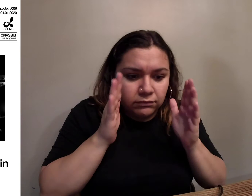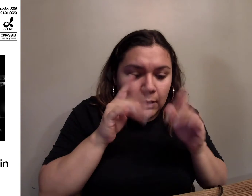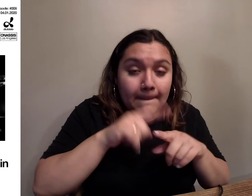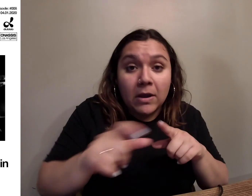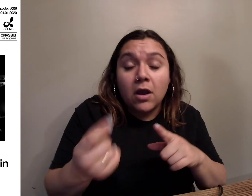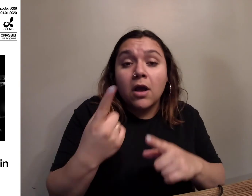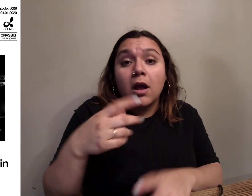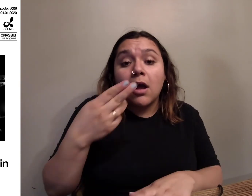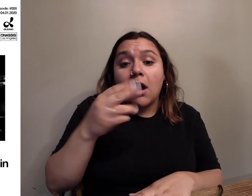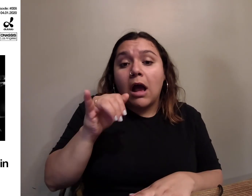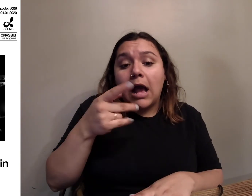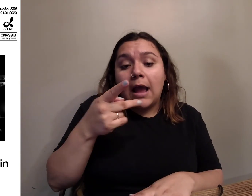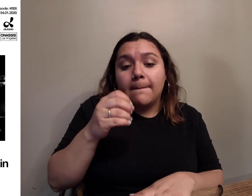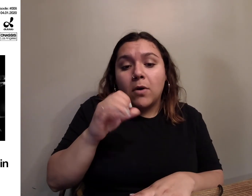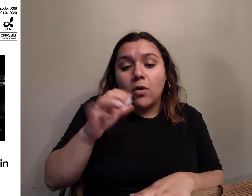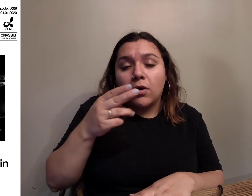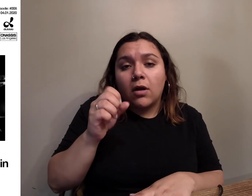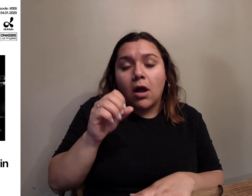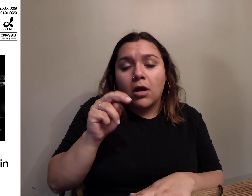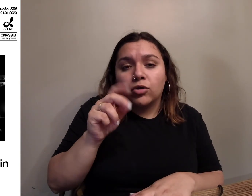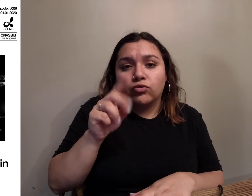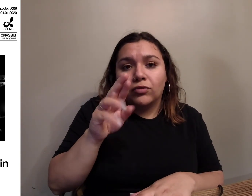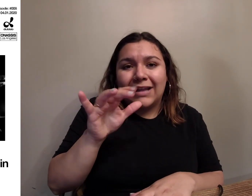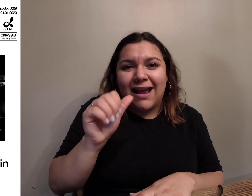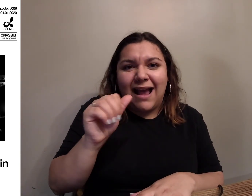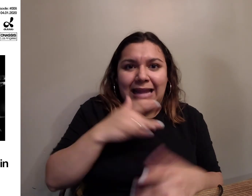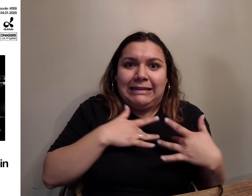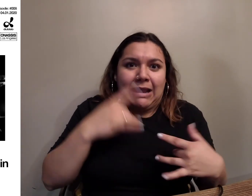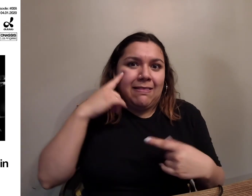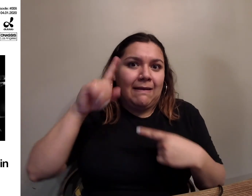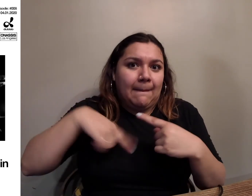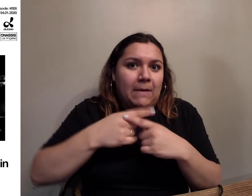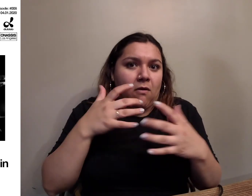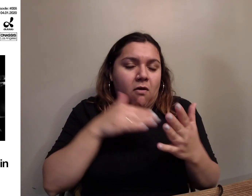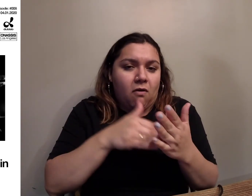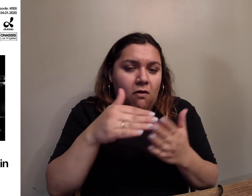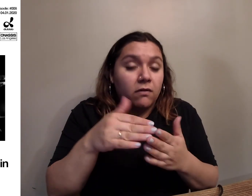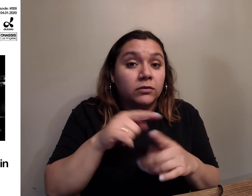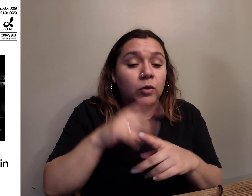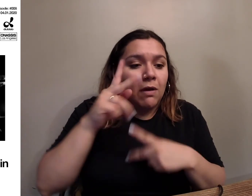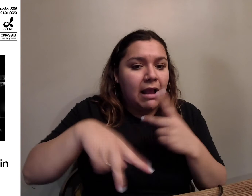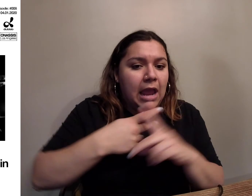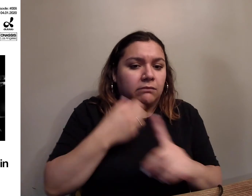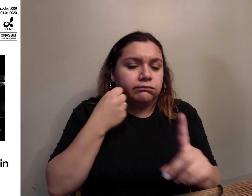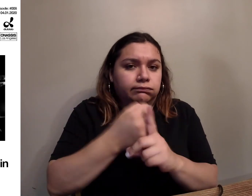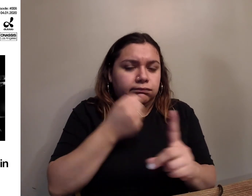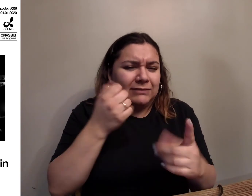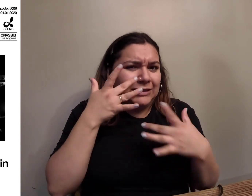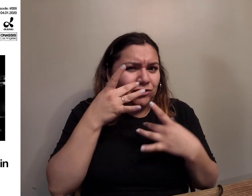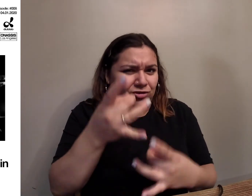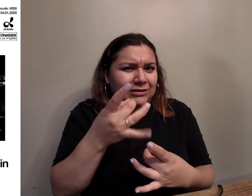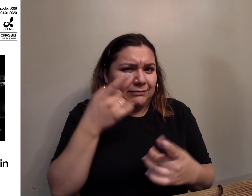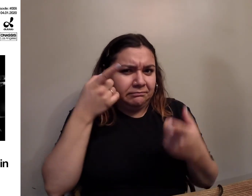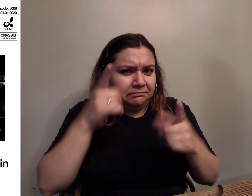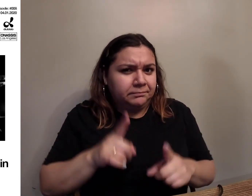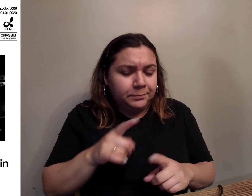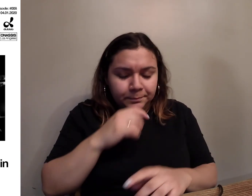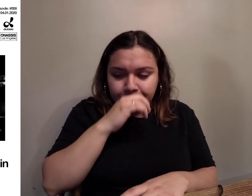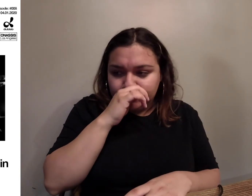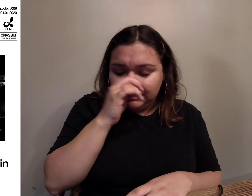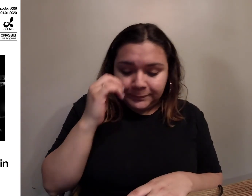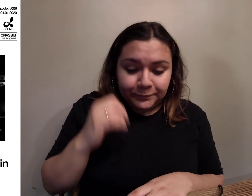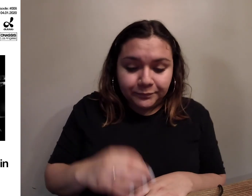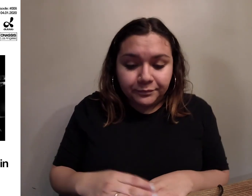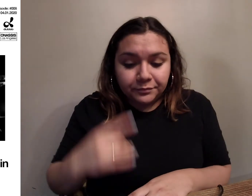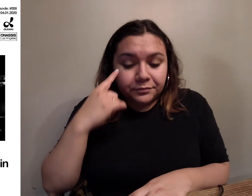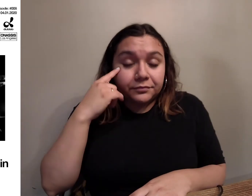hypochondria is actually on my mind a lot as what kind of phenomenon that is, because it's a really interesting phenomenon, and the fact that we're